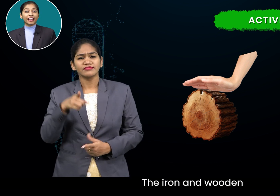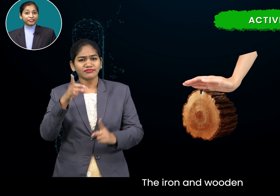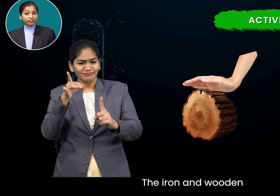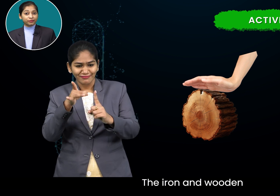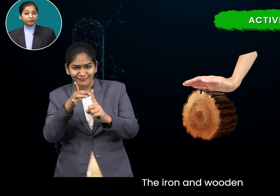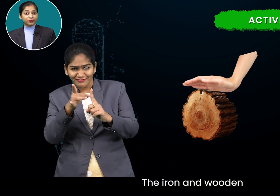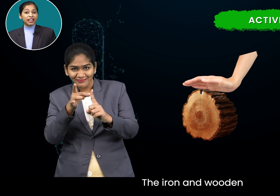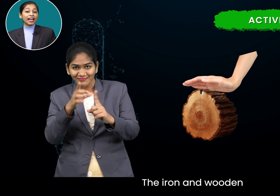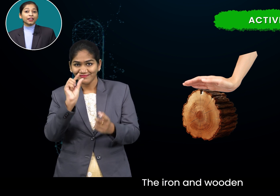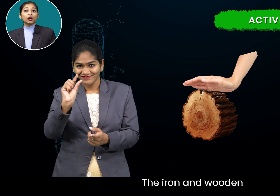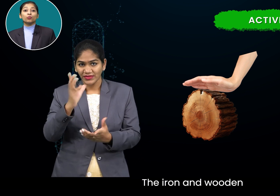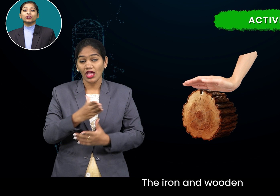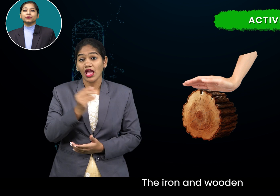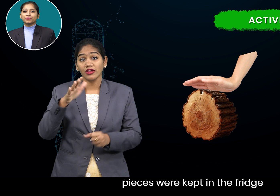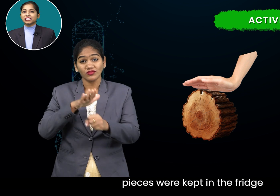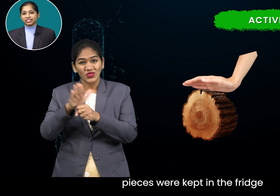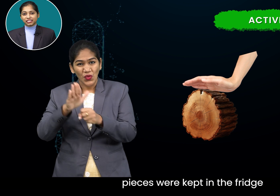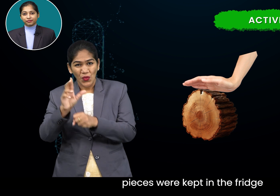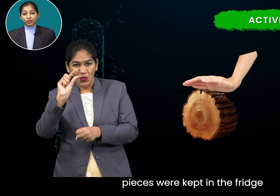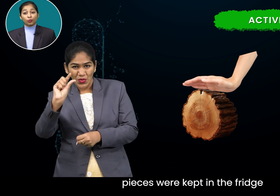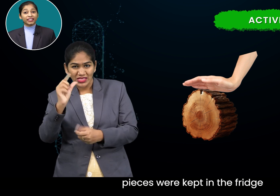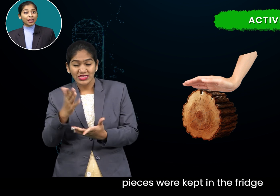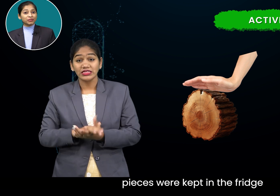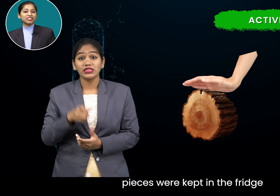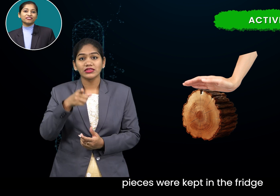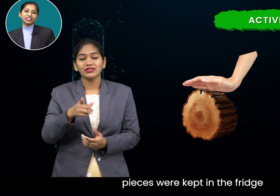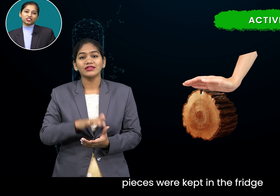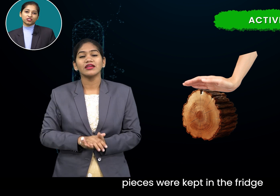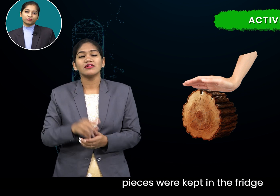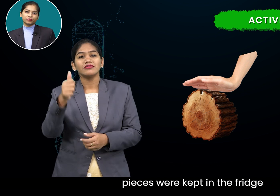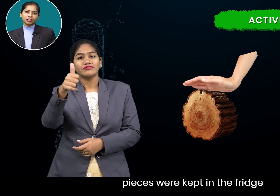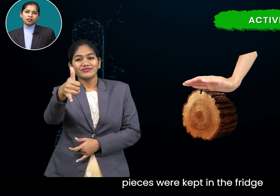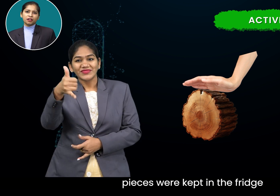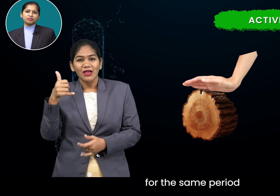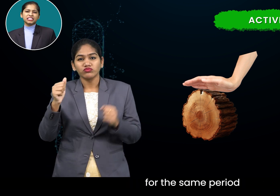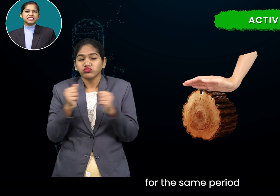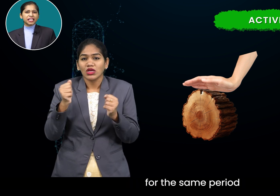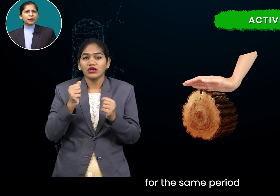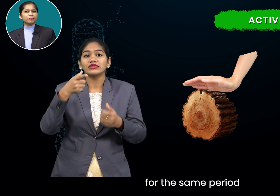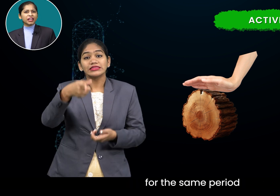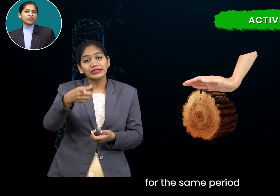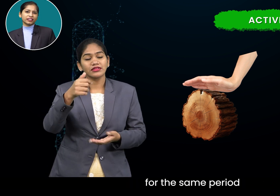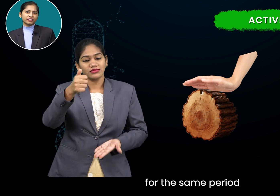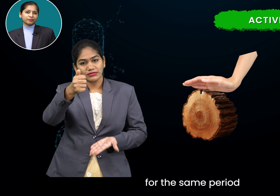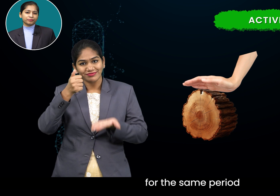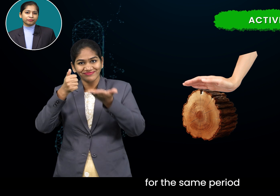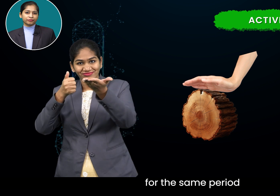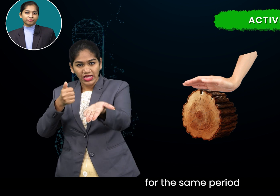The iron and wooden pieces were kept in the fridge for the same